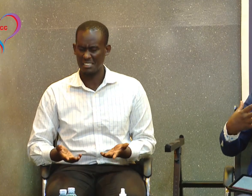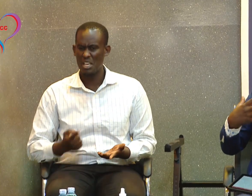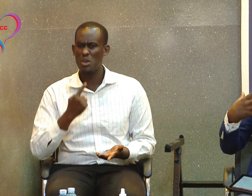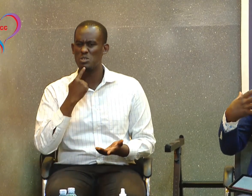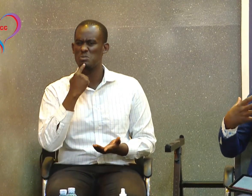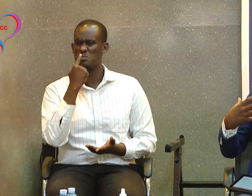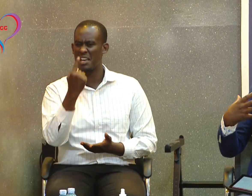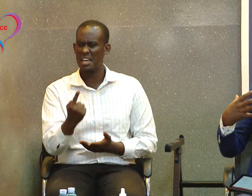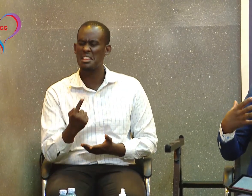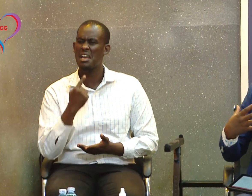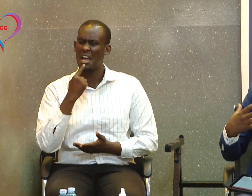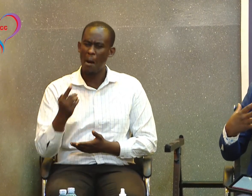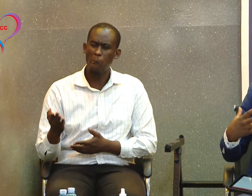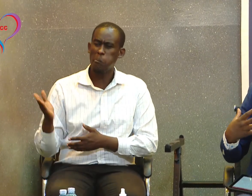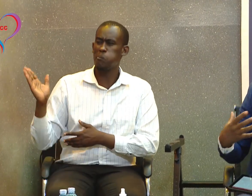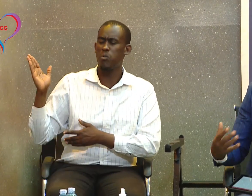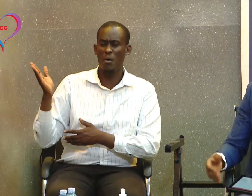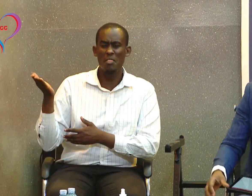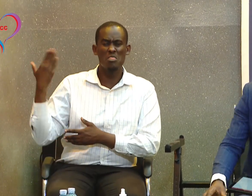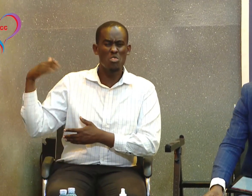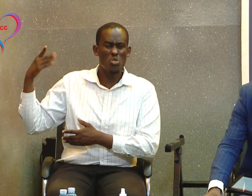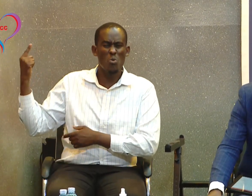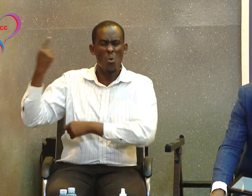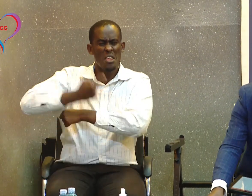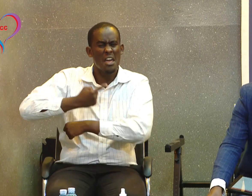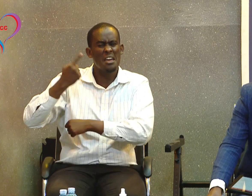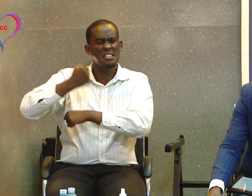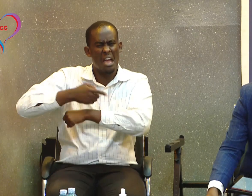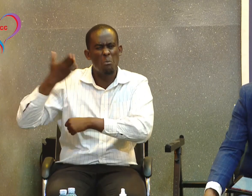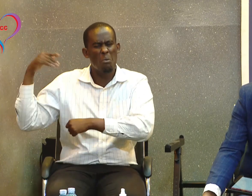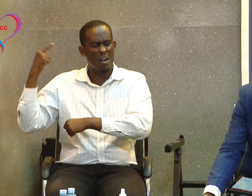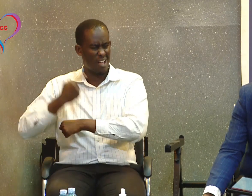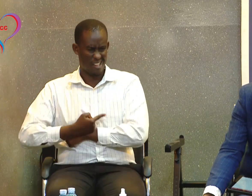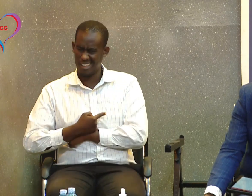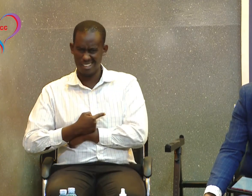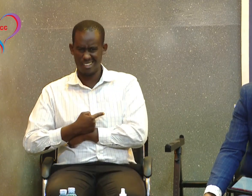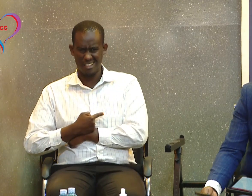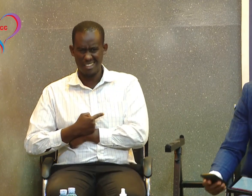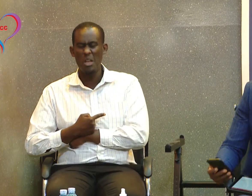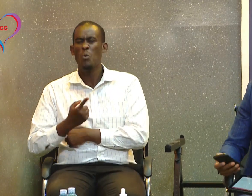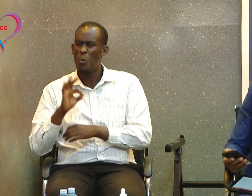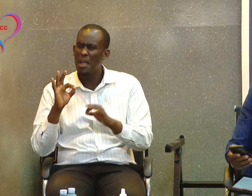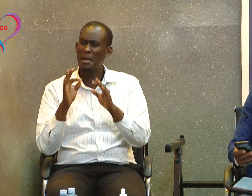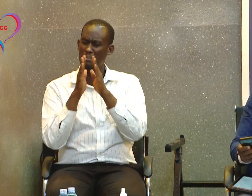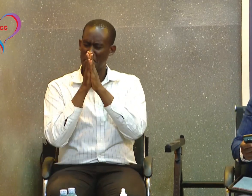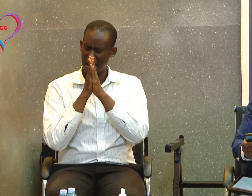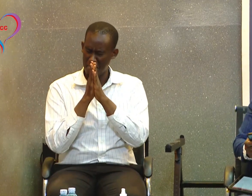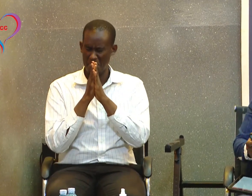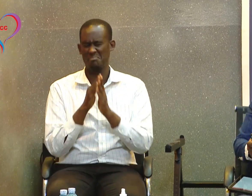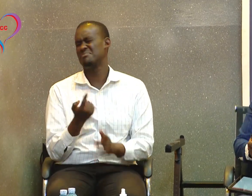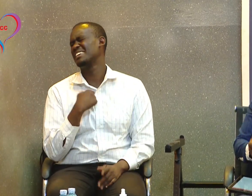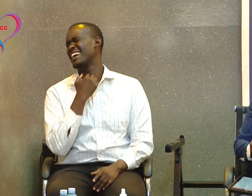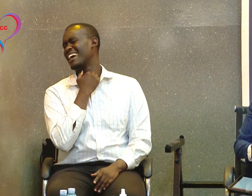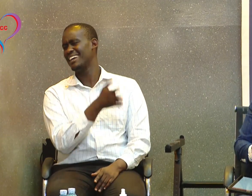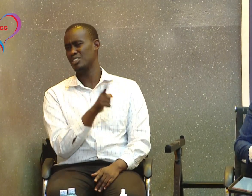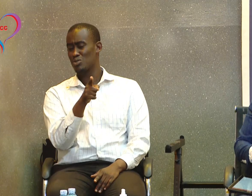You're always talking about those days we used to pray, those days. I hate those people. Now, are you a